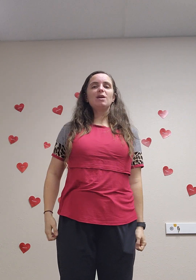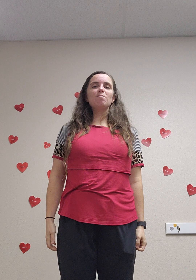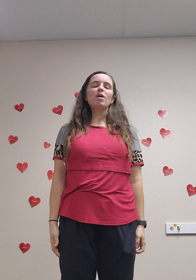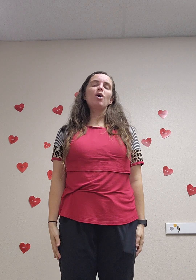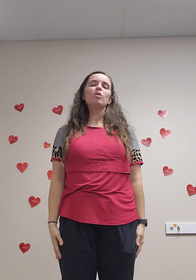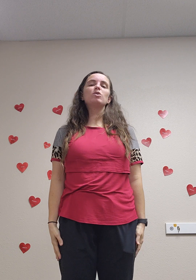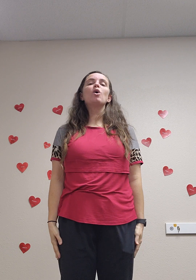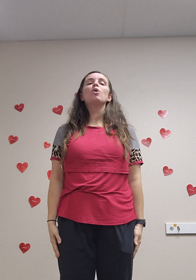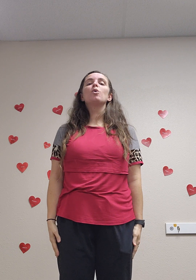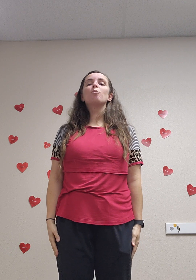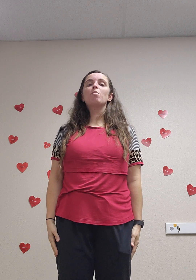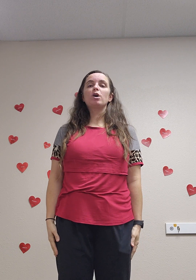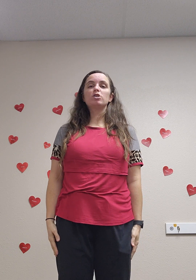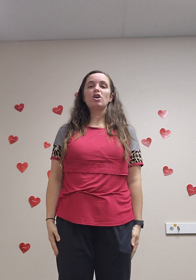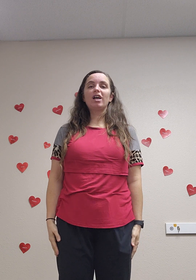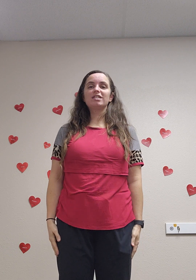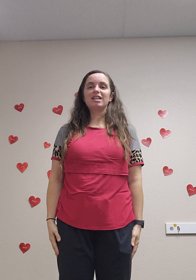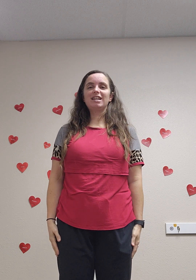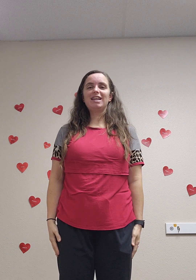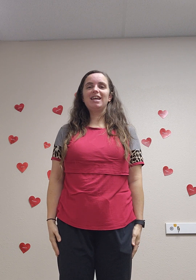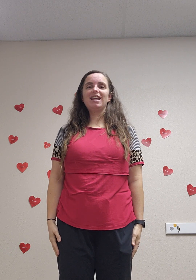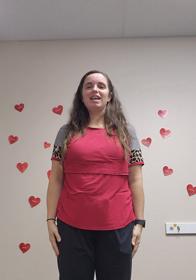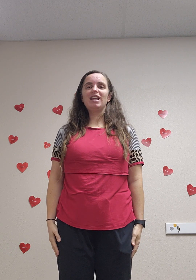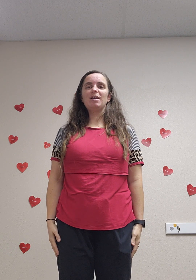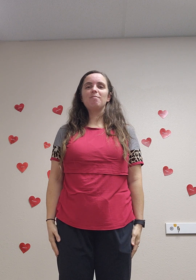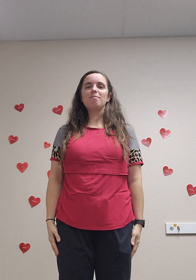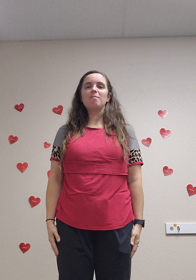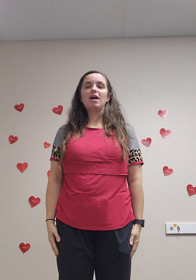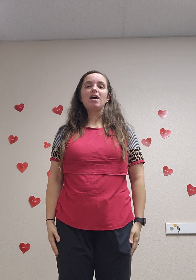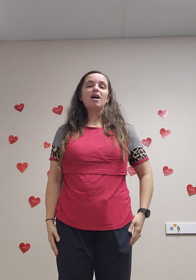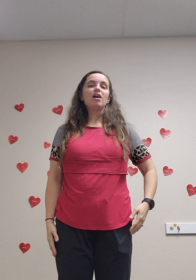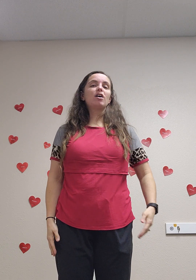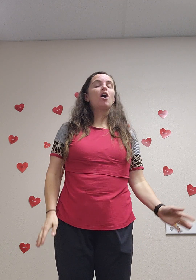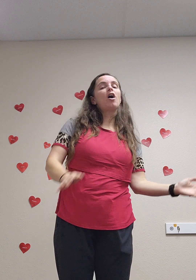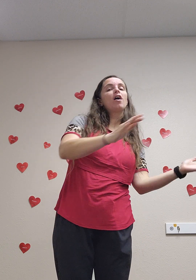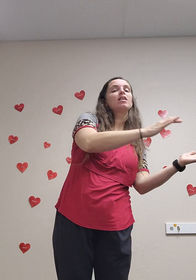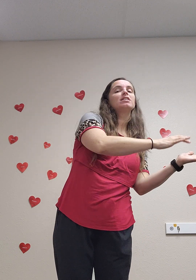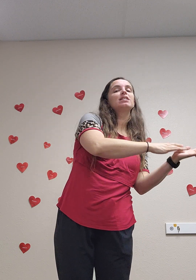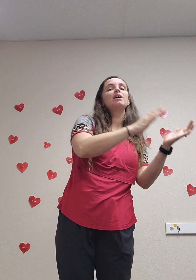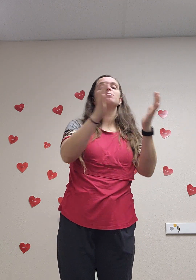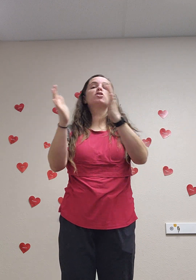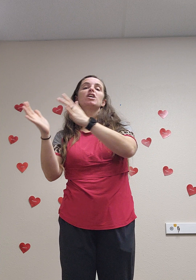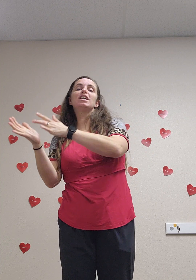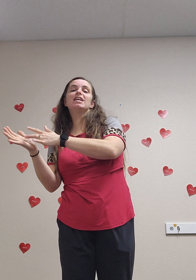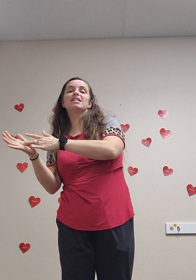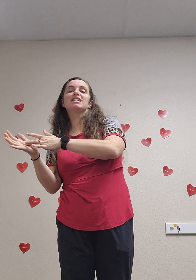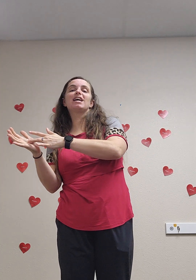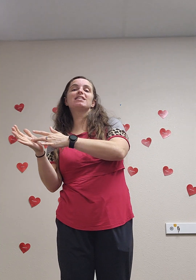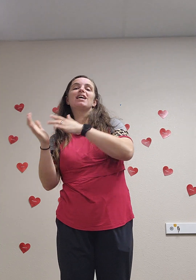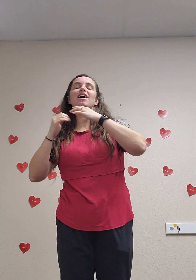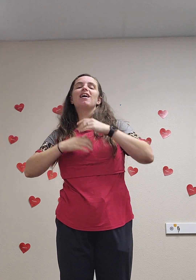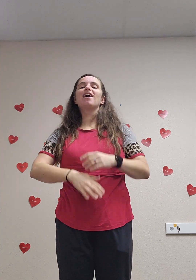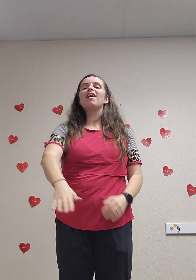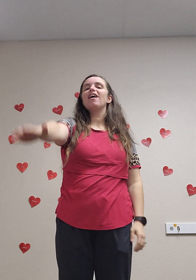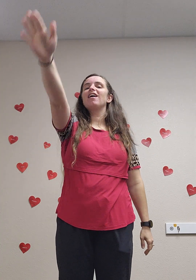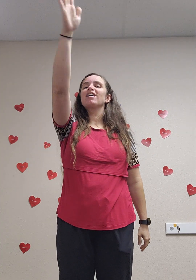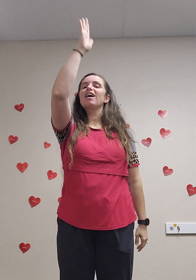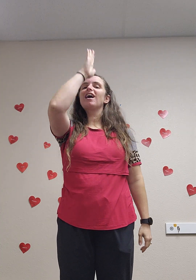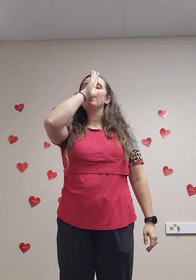those who put trust in Him Call His name Jesus, our God